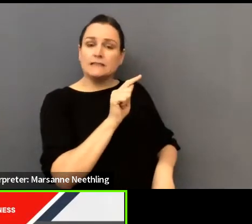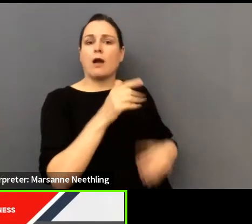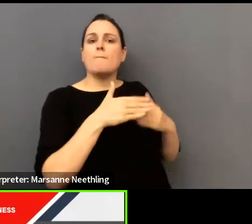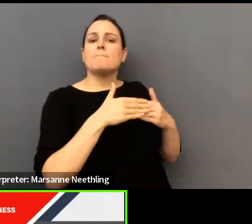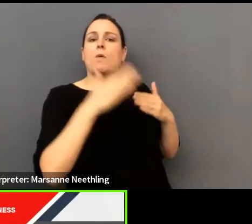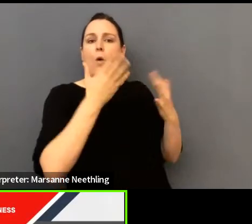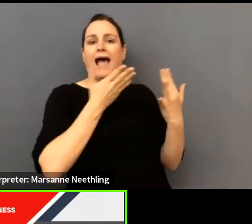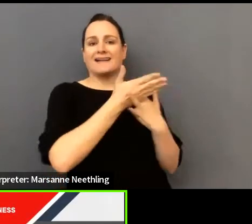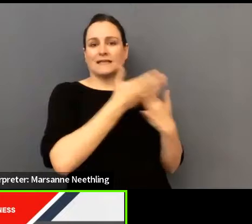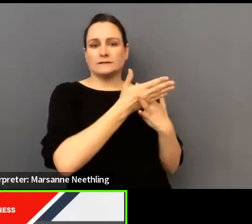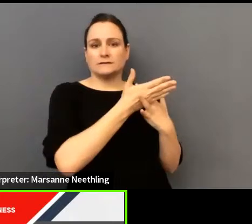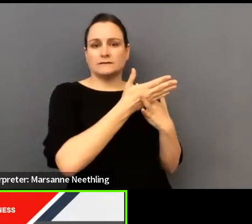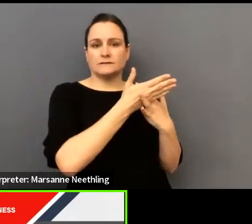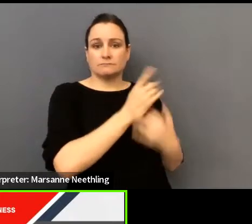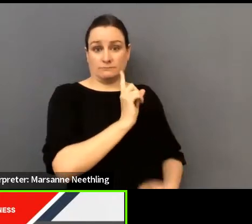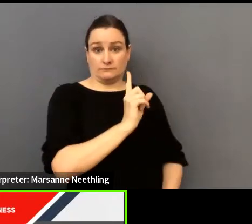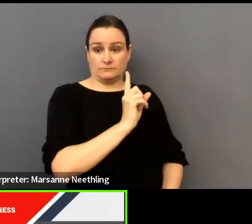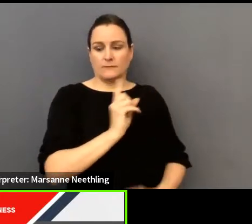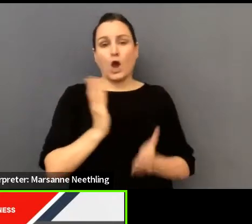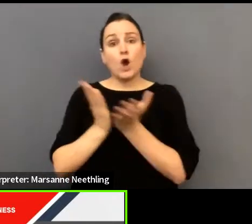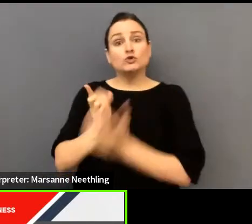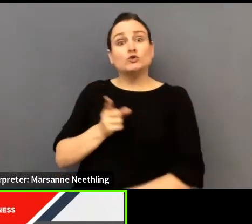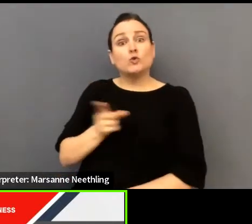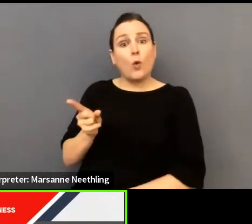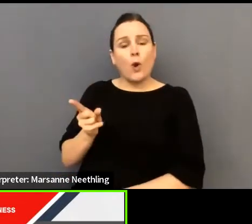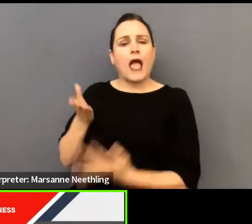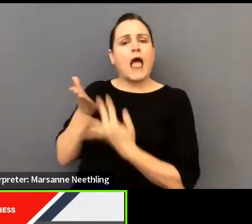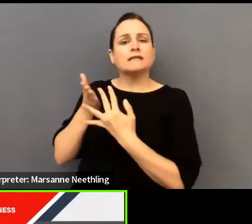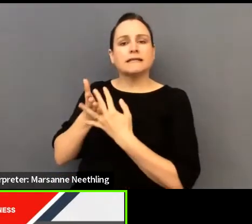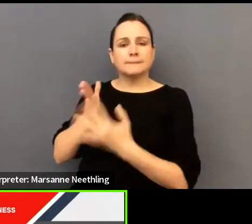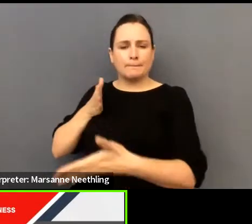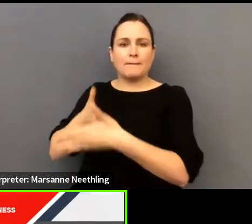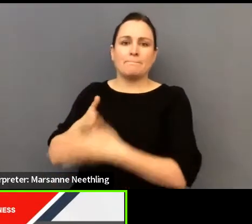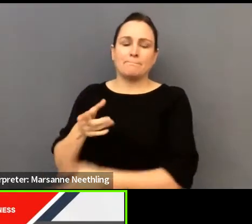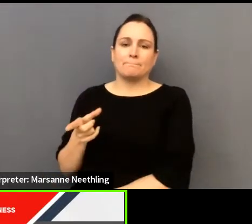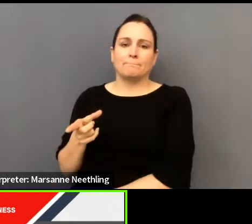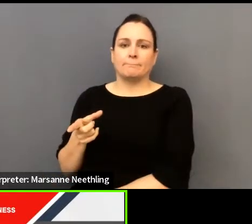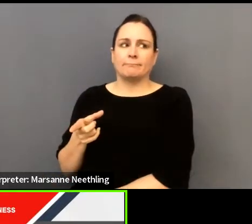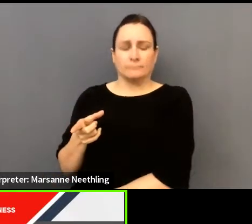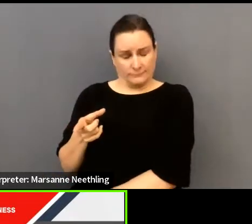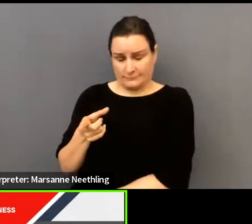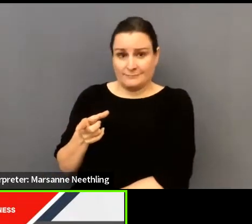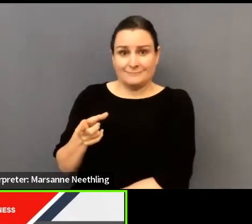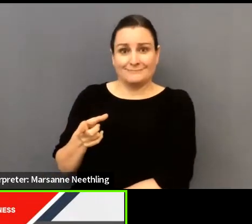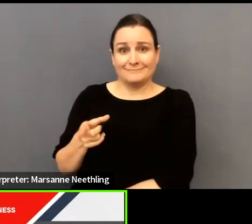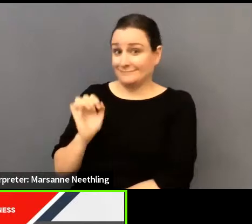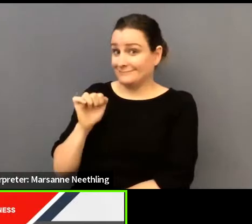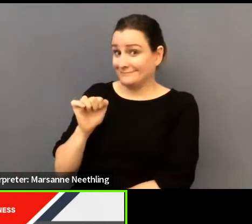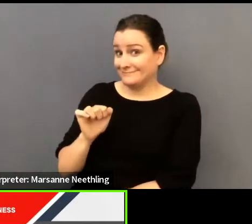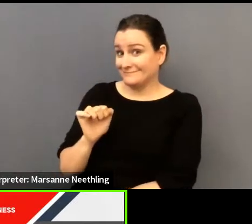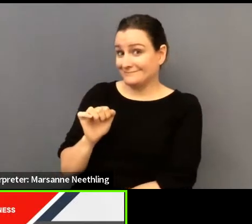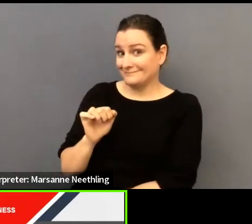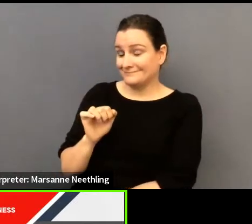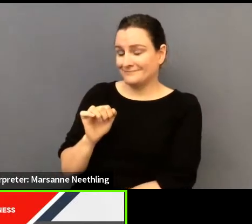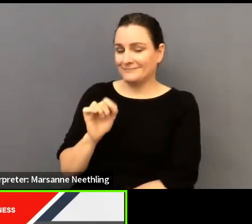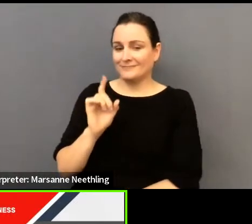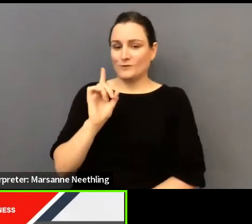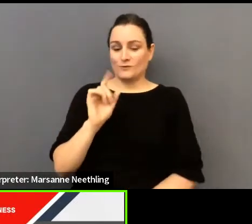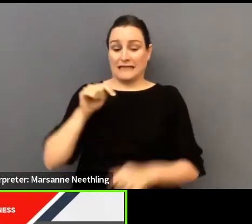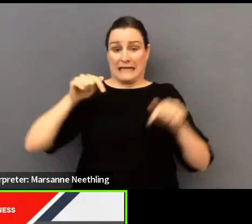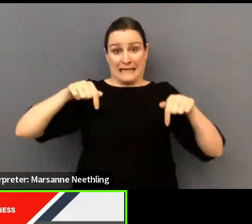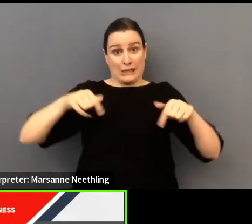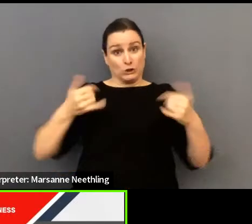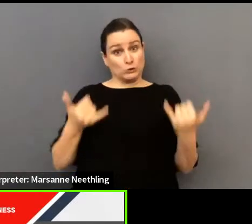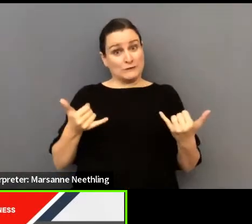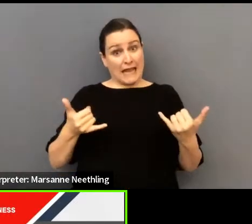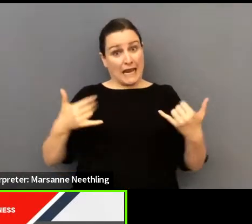And it's really a concern. I'm thinking that, I'm taking from this Indaba that